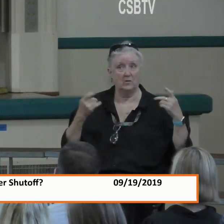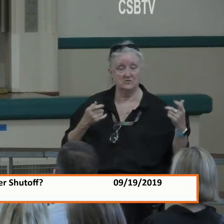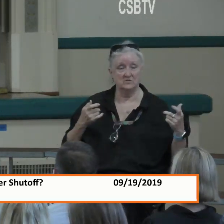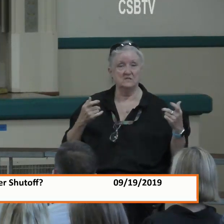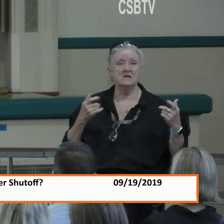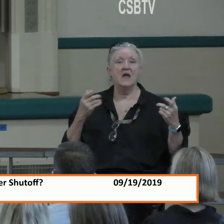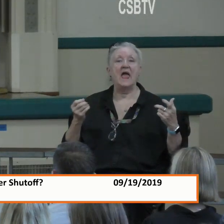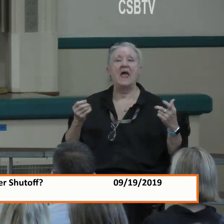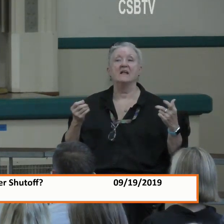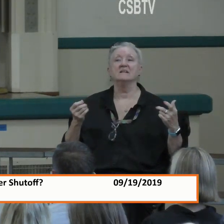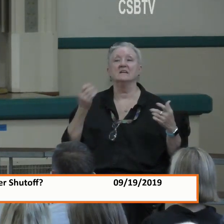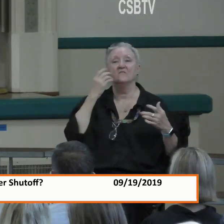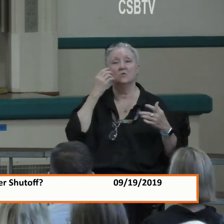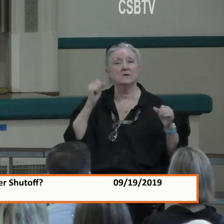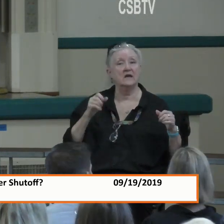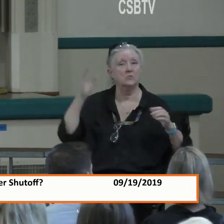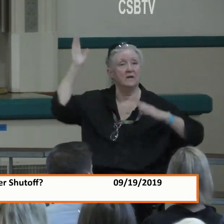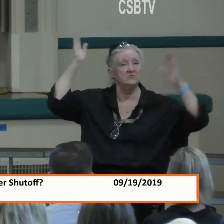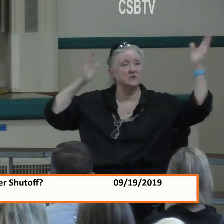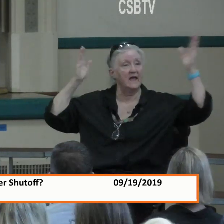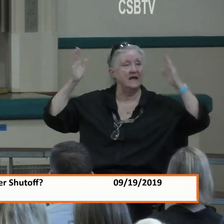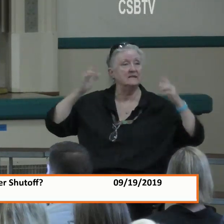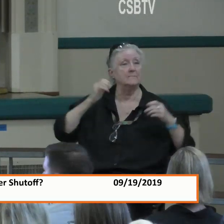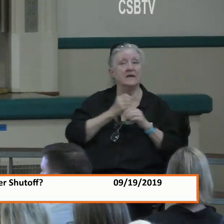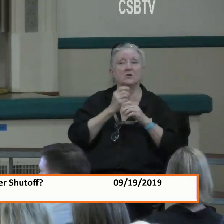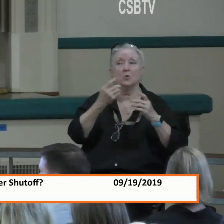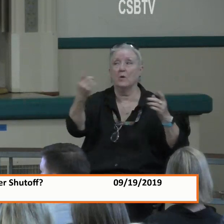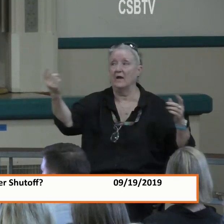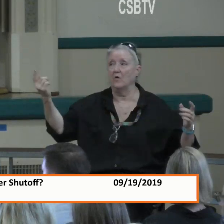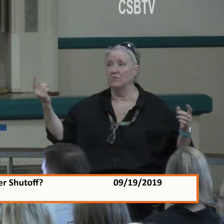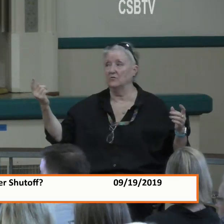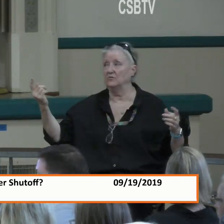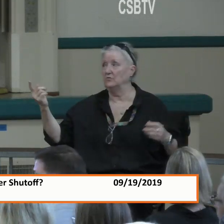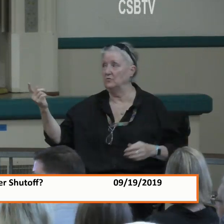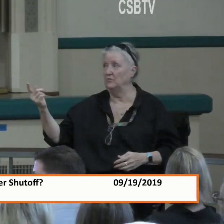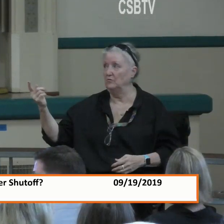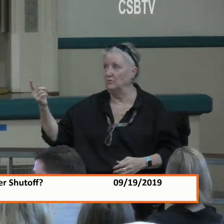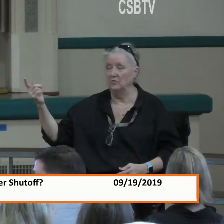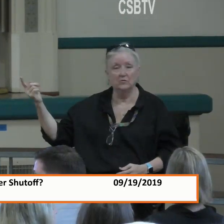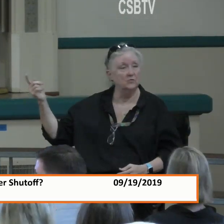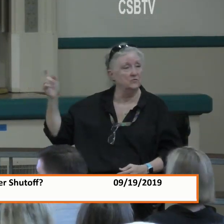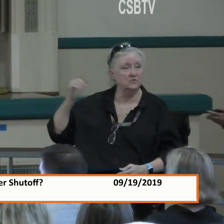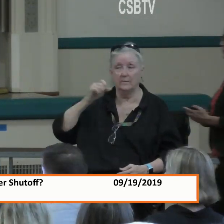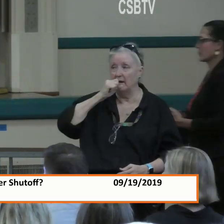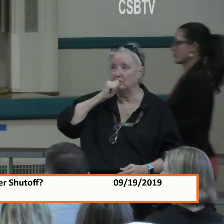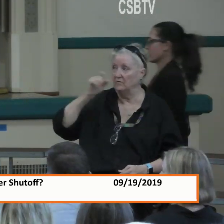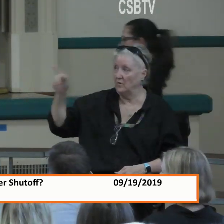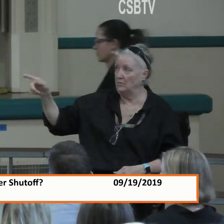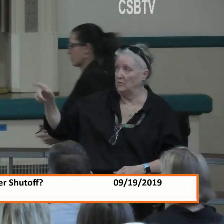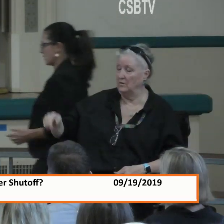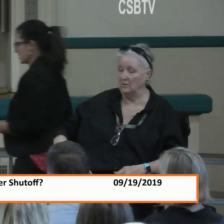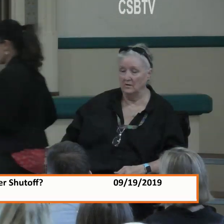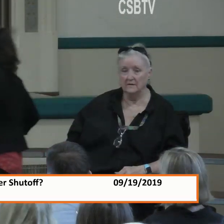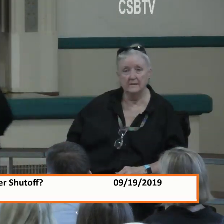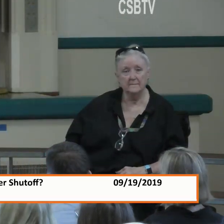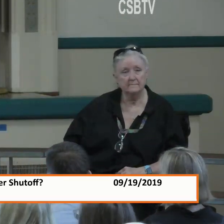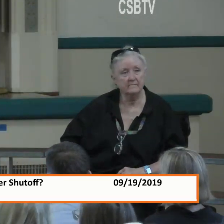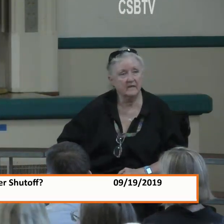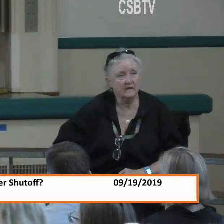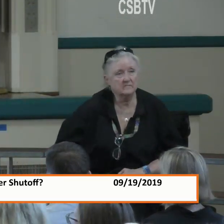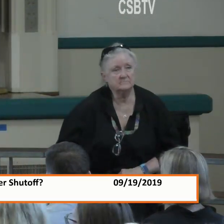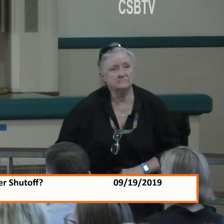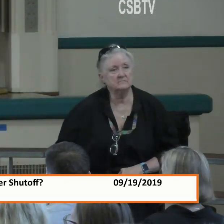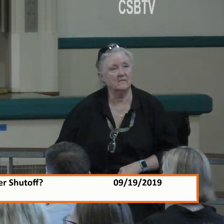questions. And if you could raise a hand and make your way over to the microphone, and we can